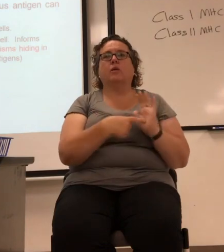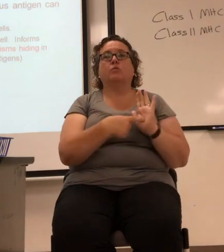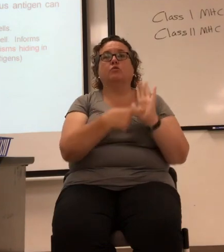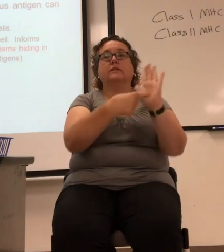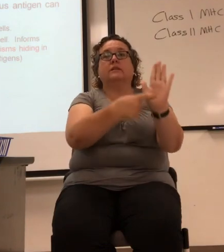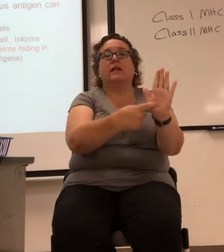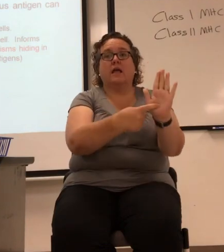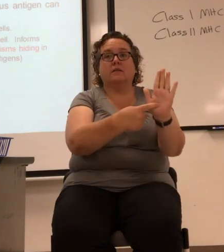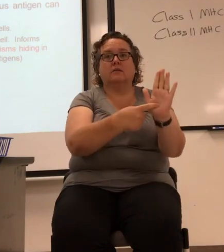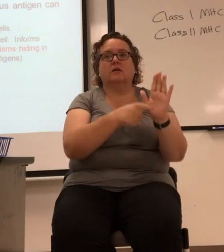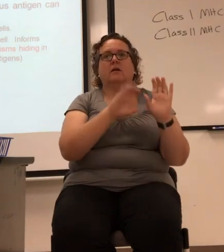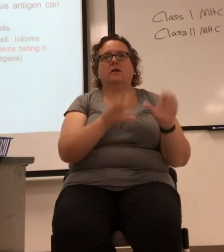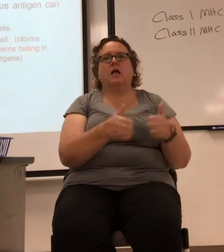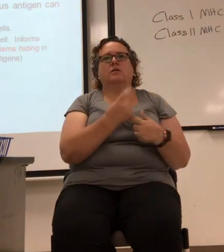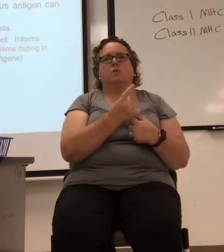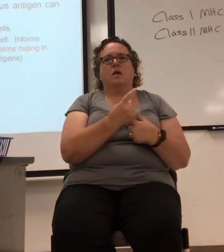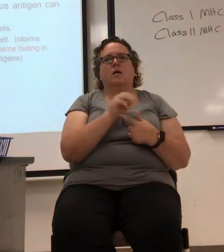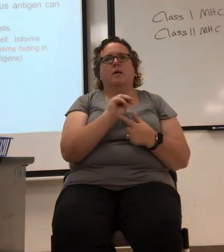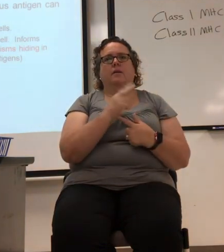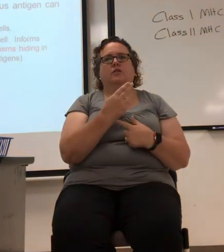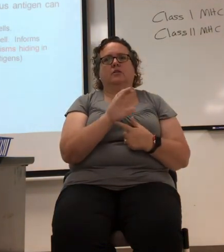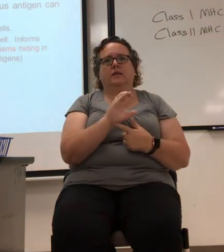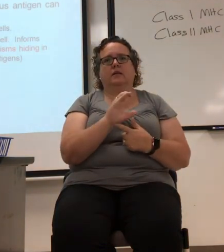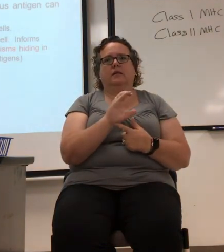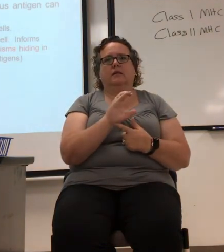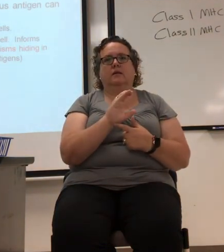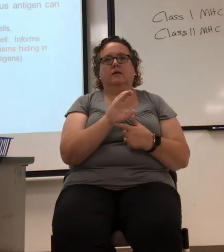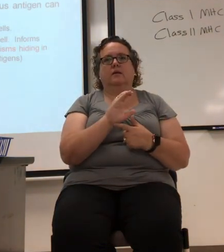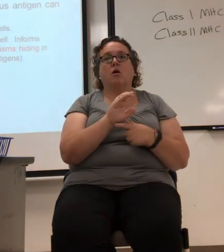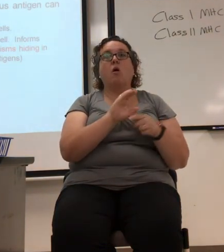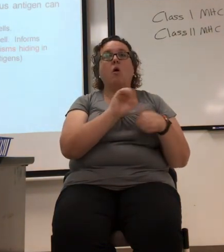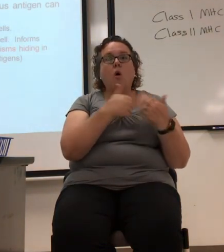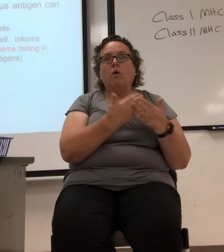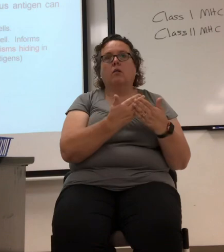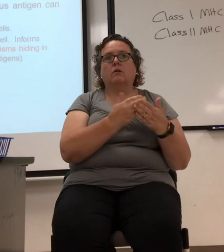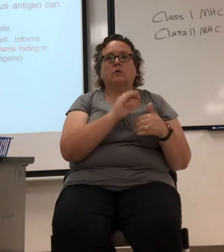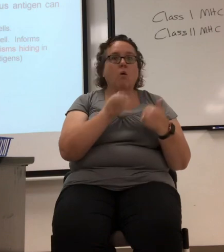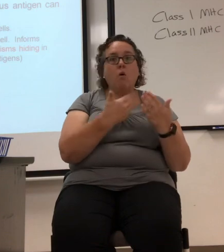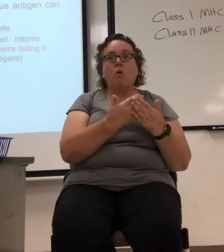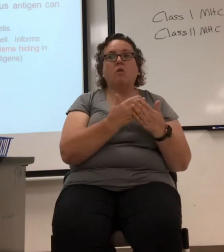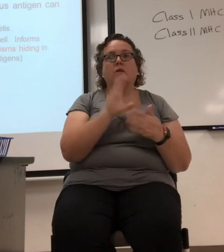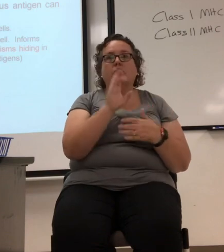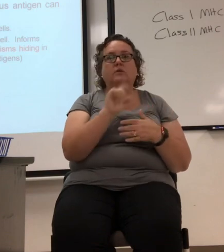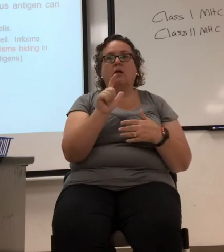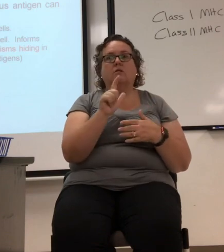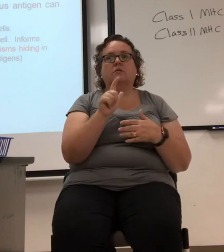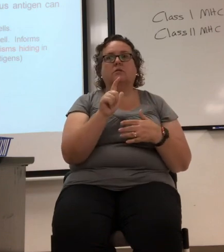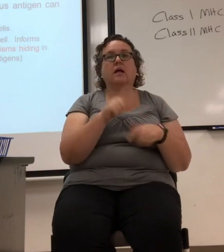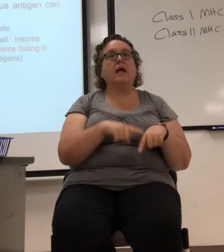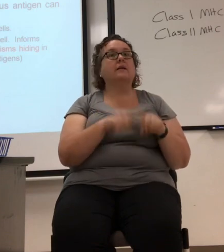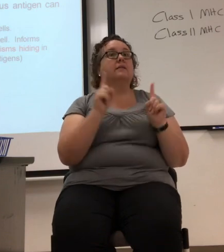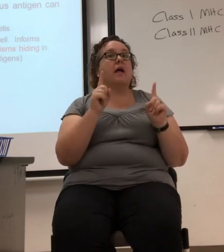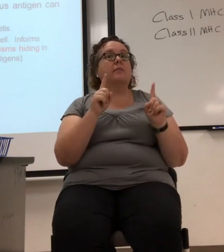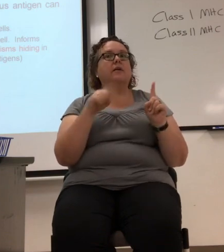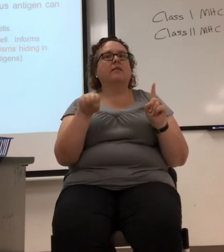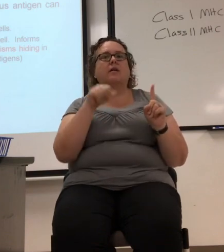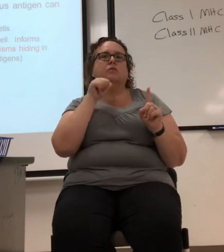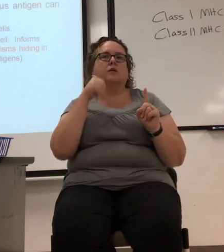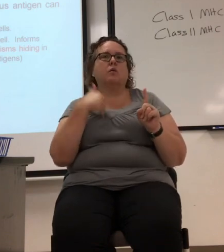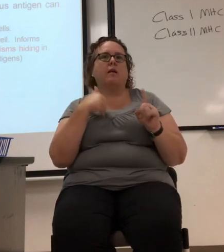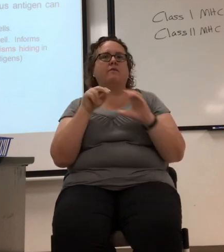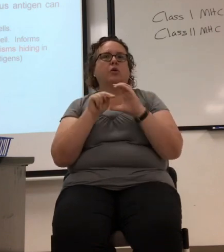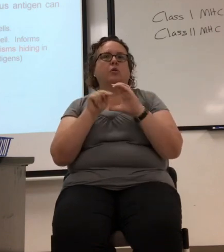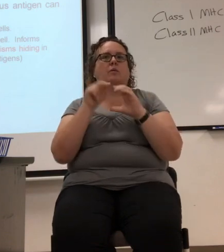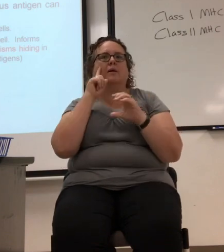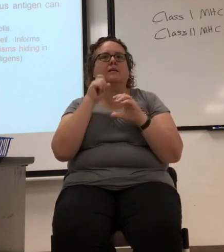present class 1 MHC? All cells. All of your cells, except ones that don't have a nuke, because they can't